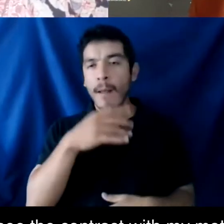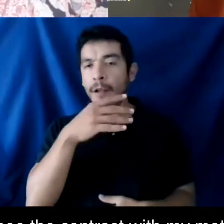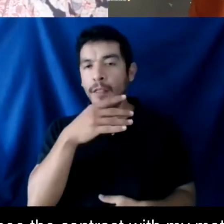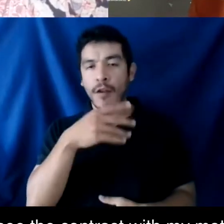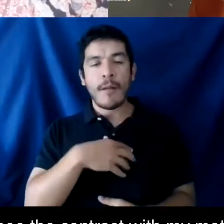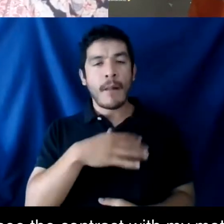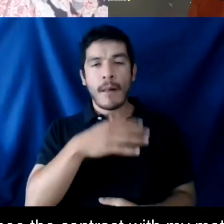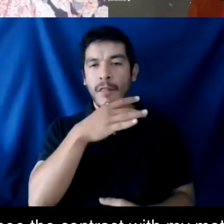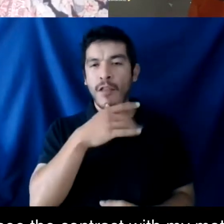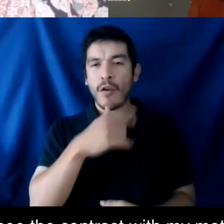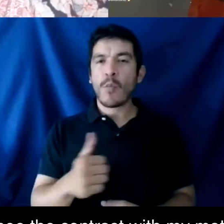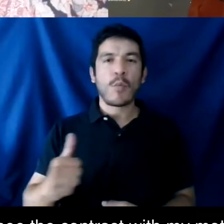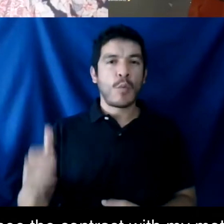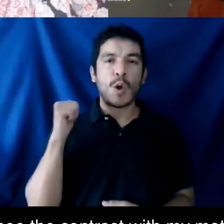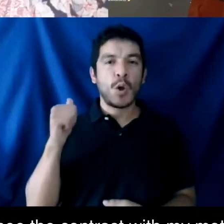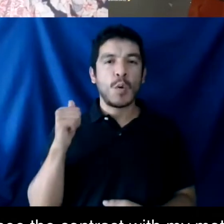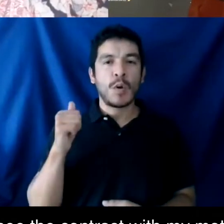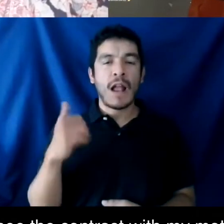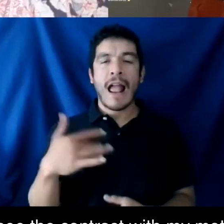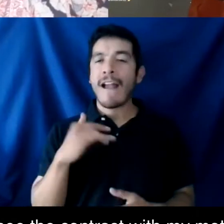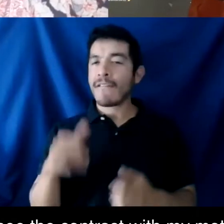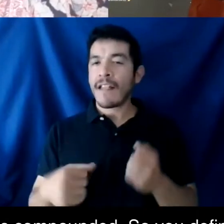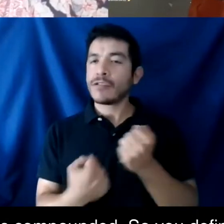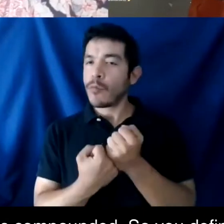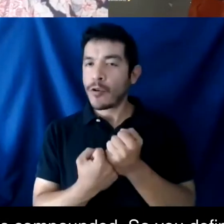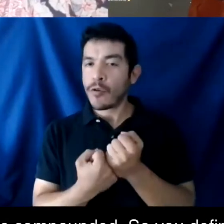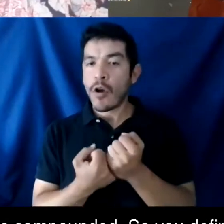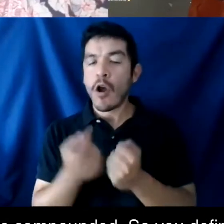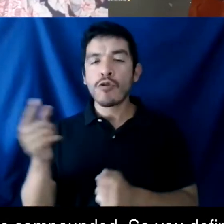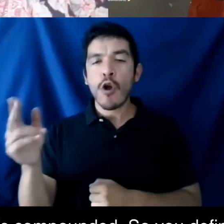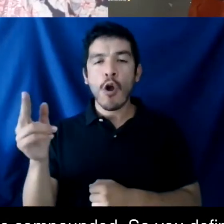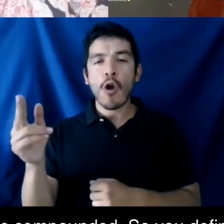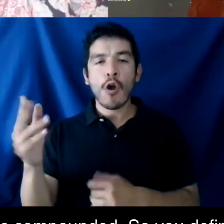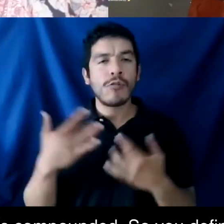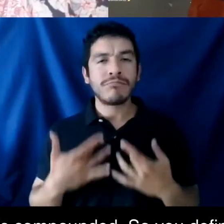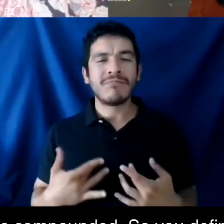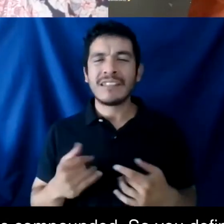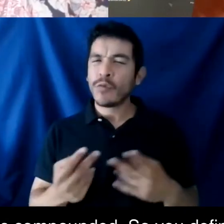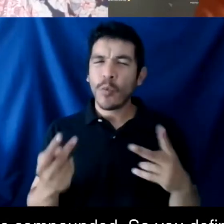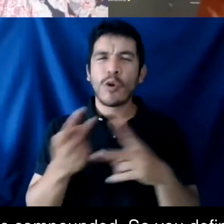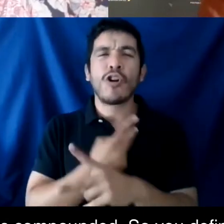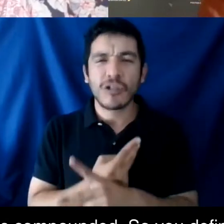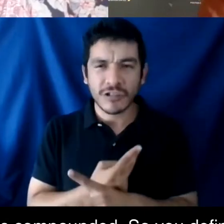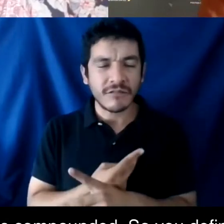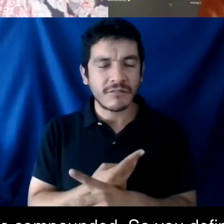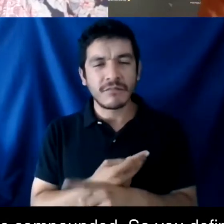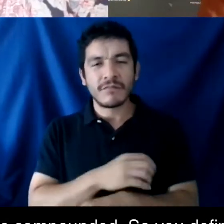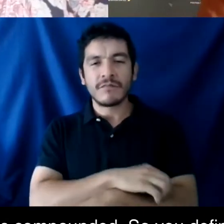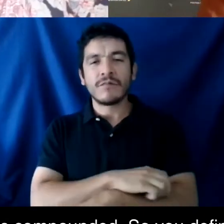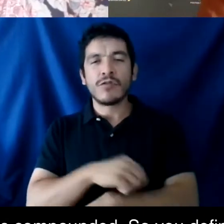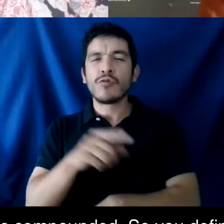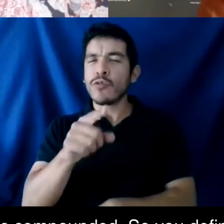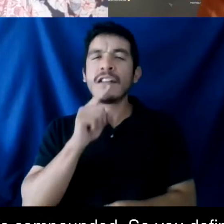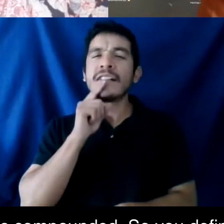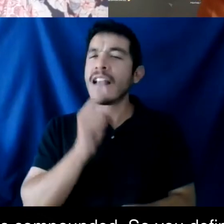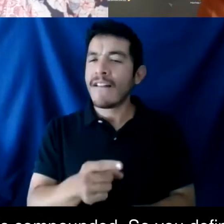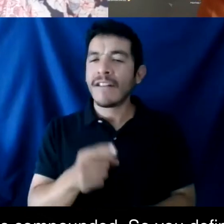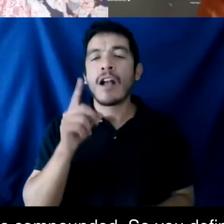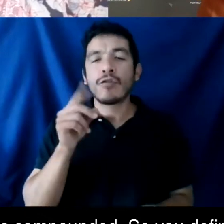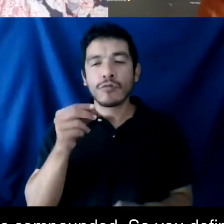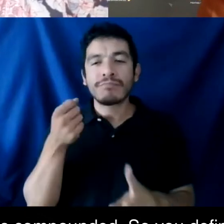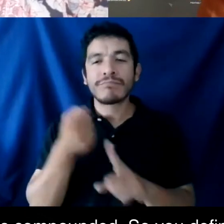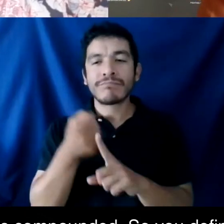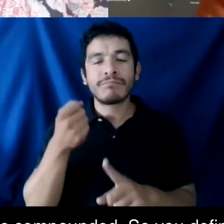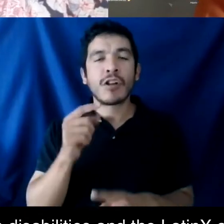doesn't she doesn't have that support, so her grief is compounded. So you definitely do hit on a